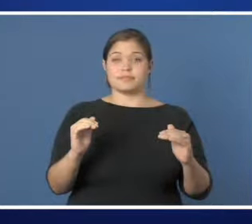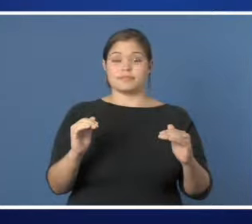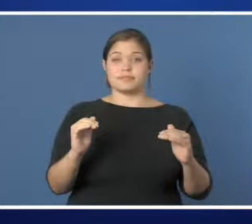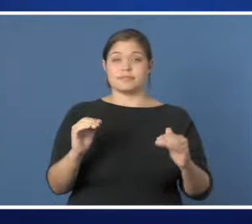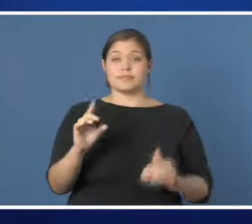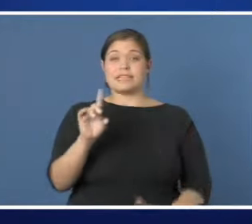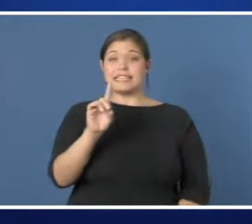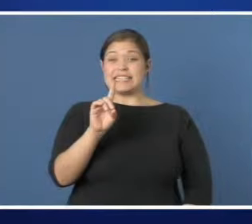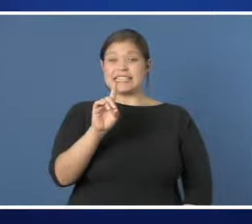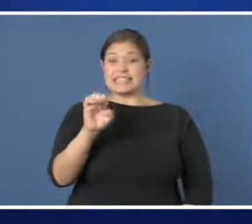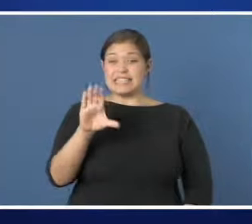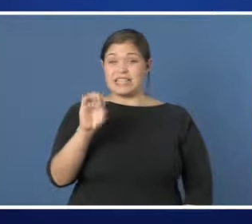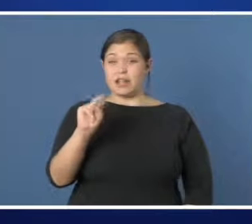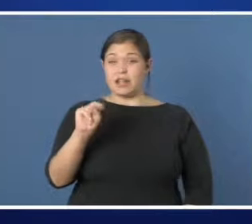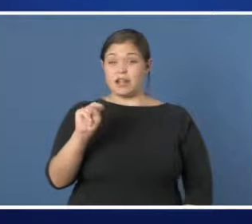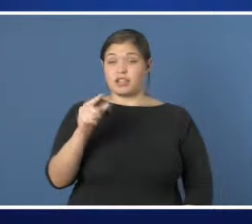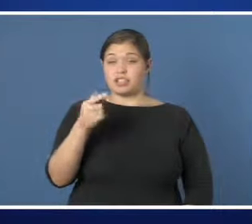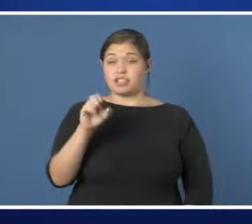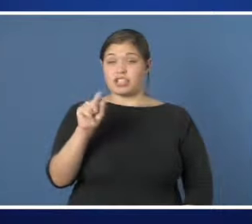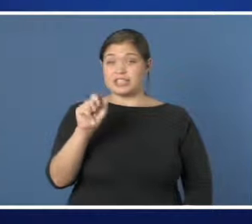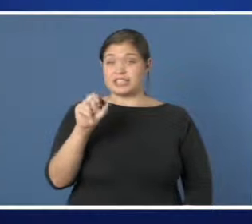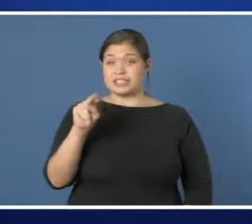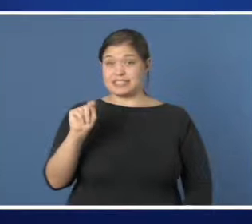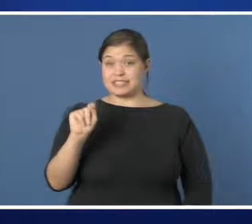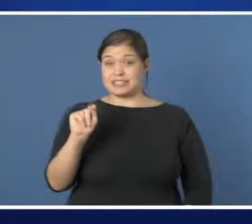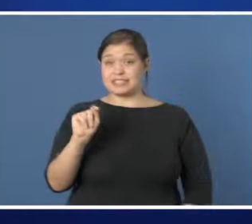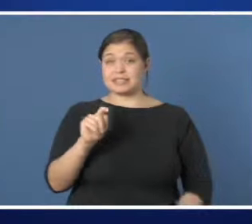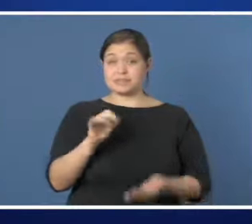decongestant tablets, Sudafed,